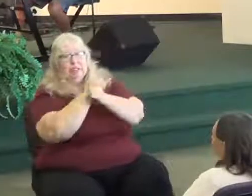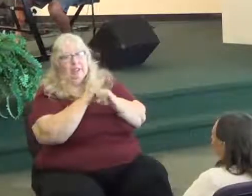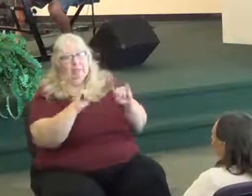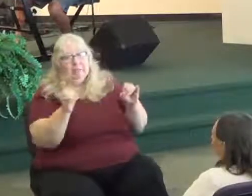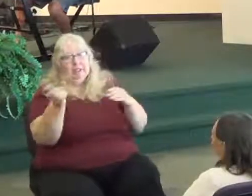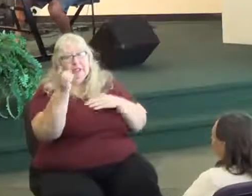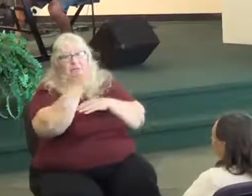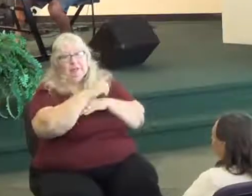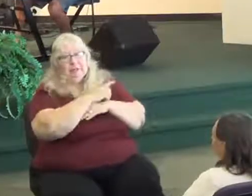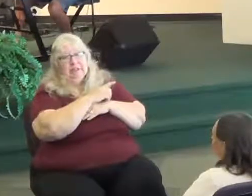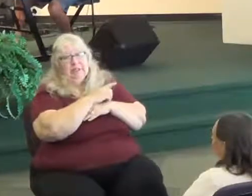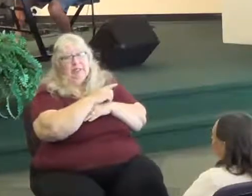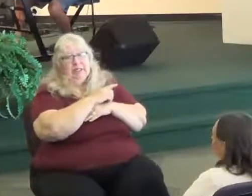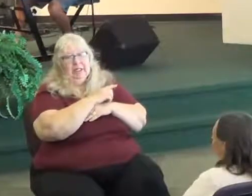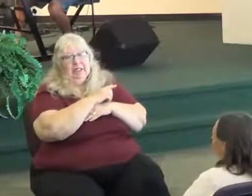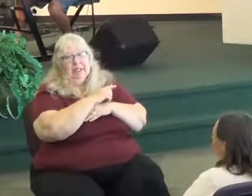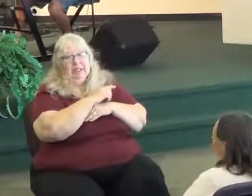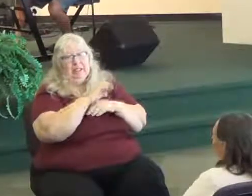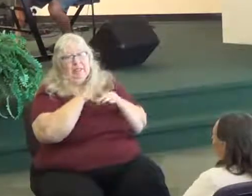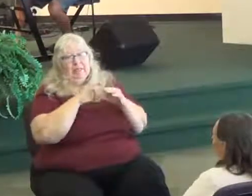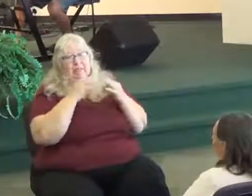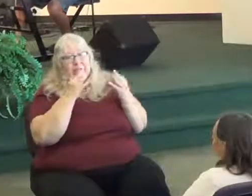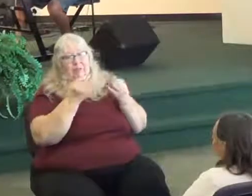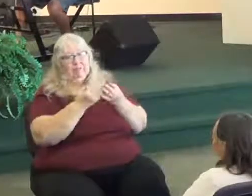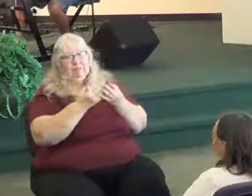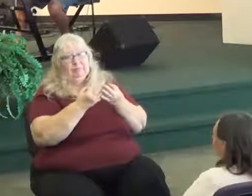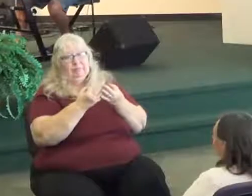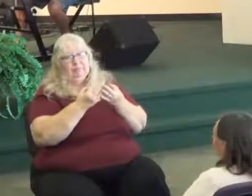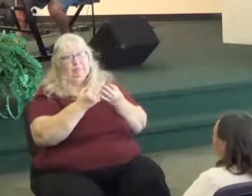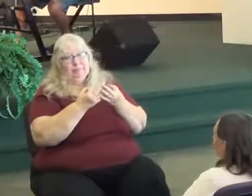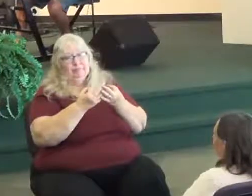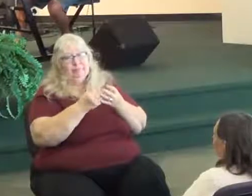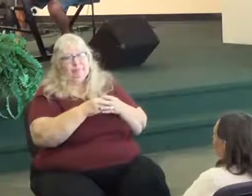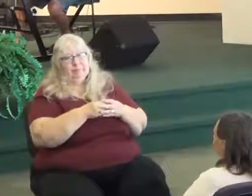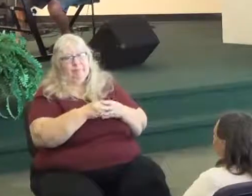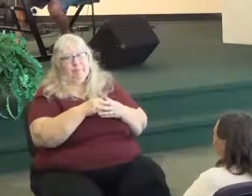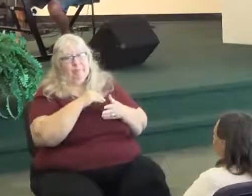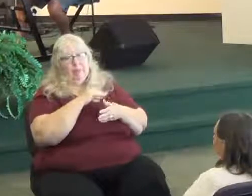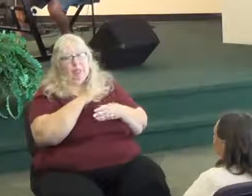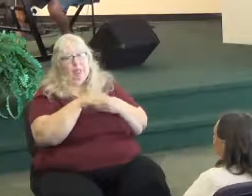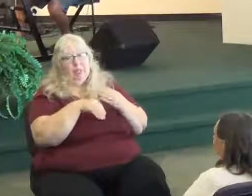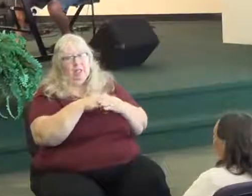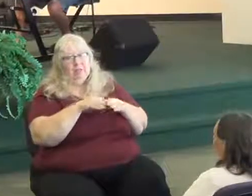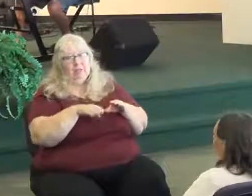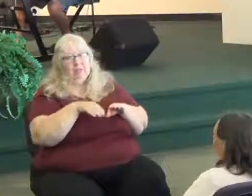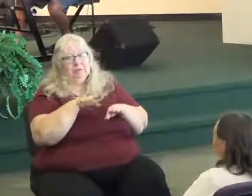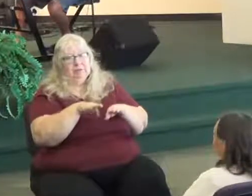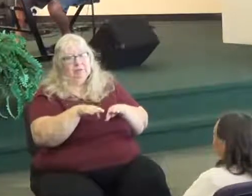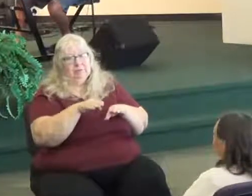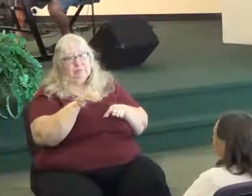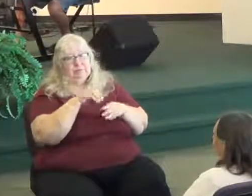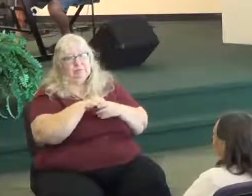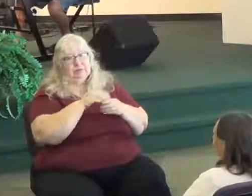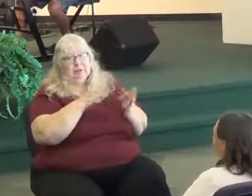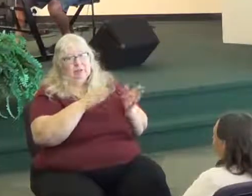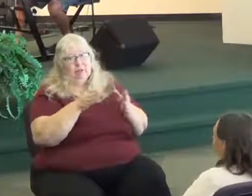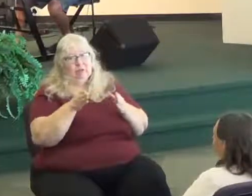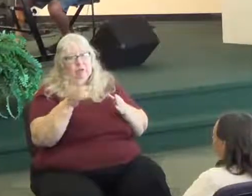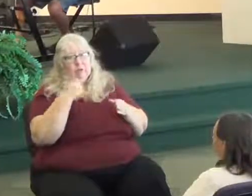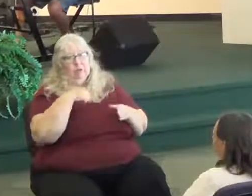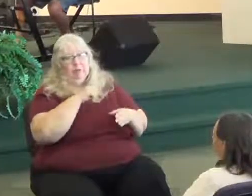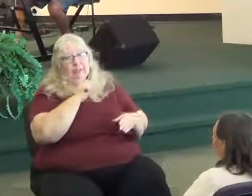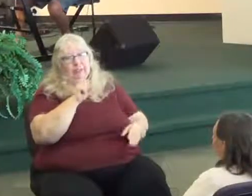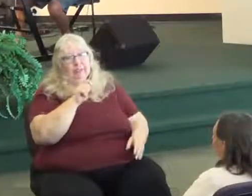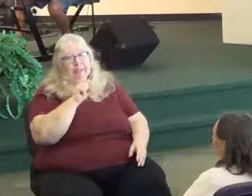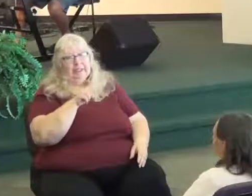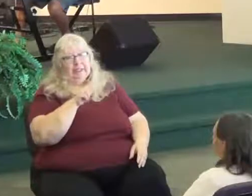awesome. And to look back now, all of our footsteps were ordered, and all we had to do was be faithful